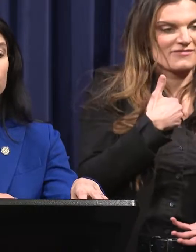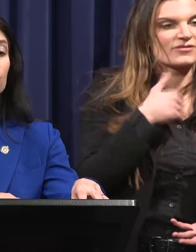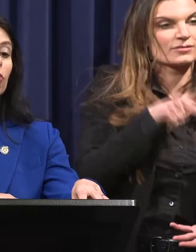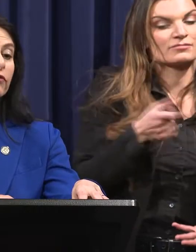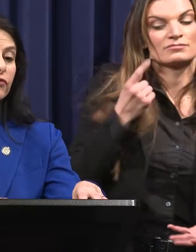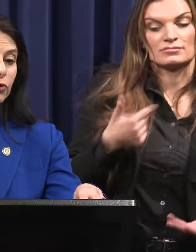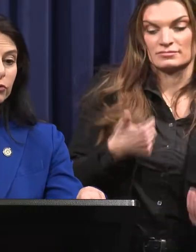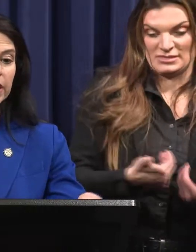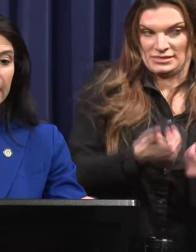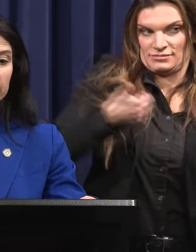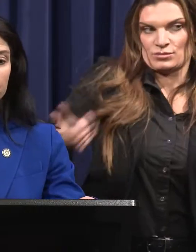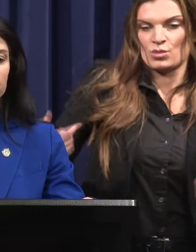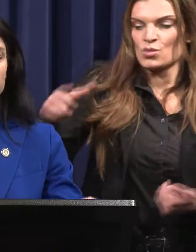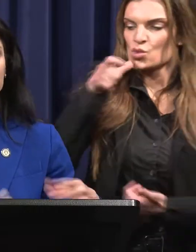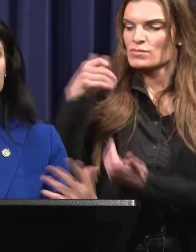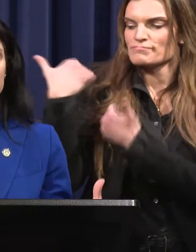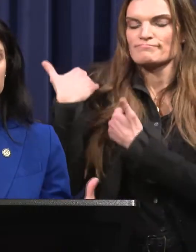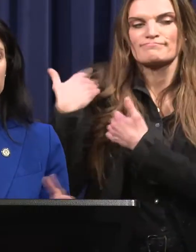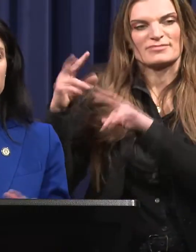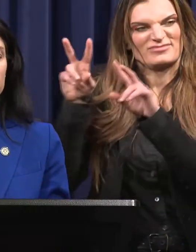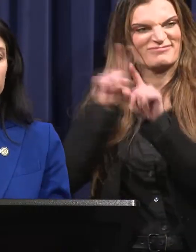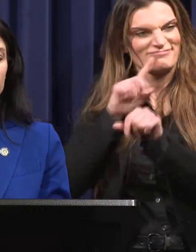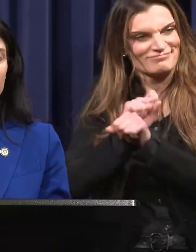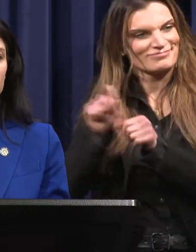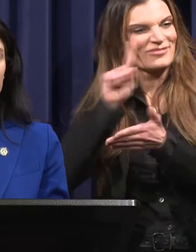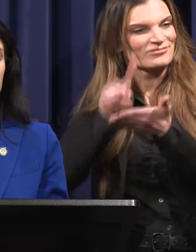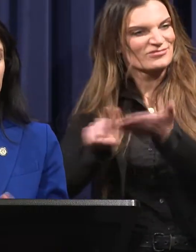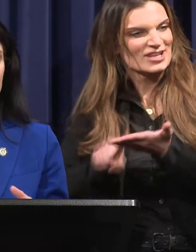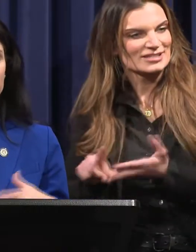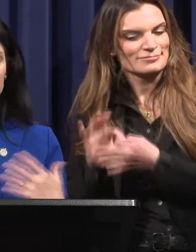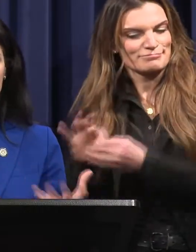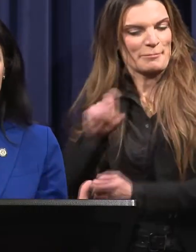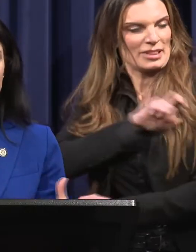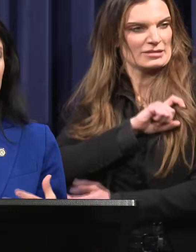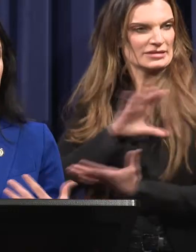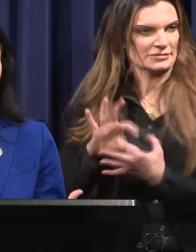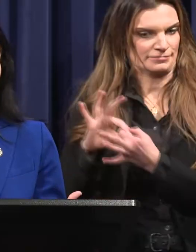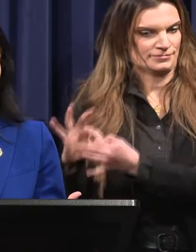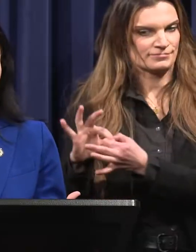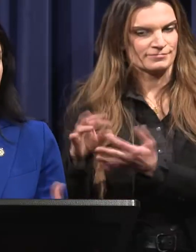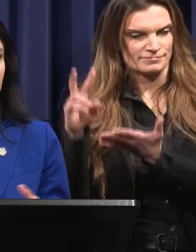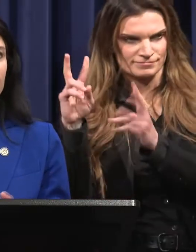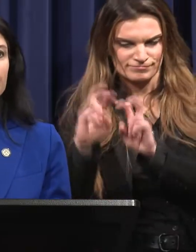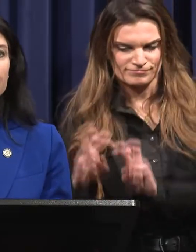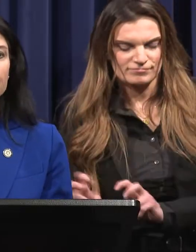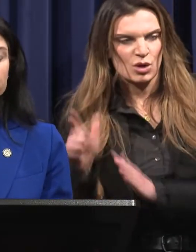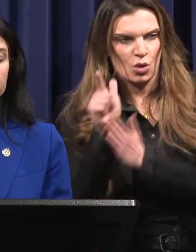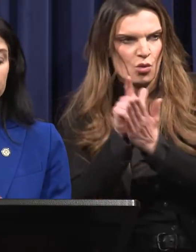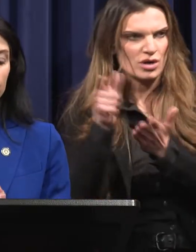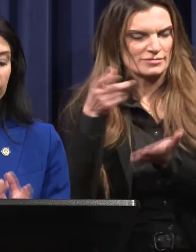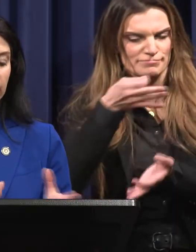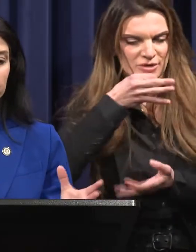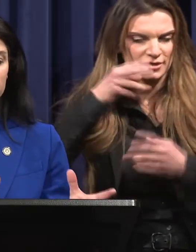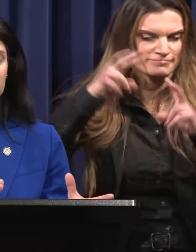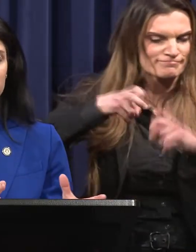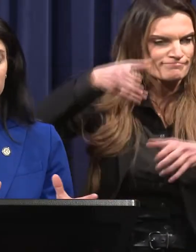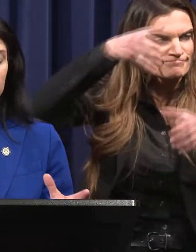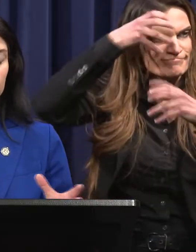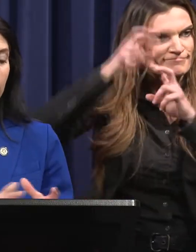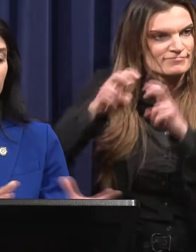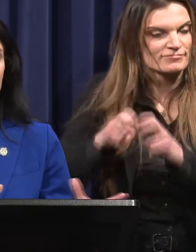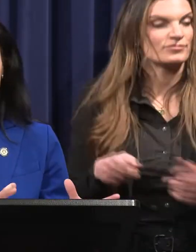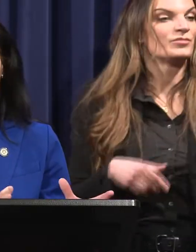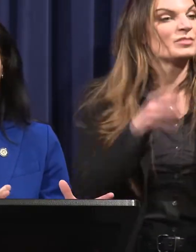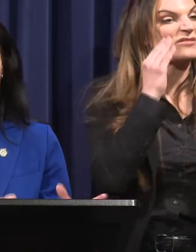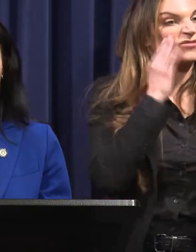have reviewed documents, and a lot of times, there'll be subject terms that are searched. And within